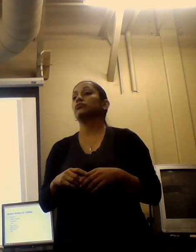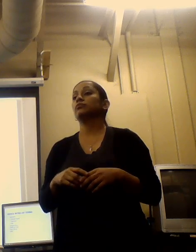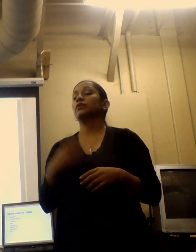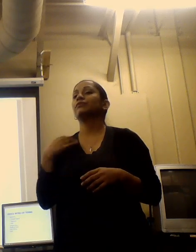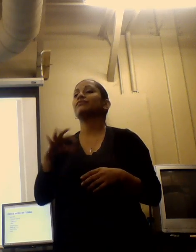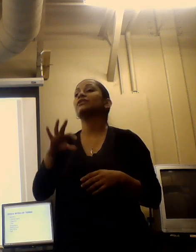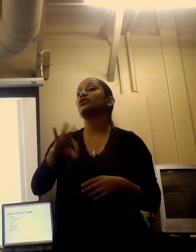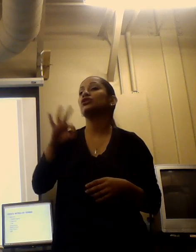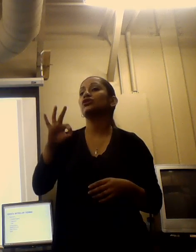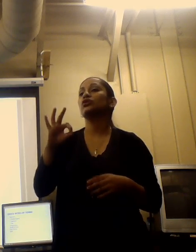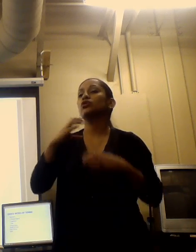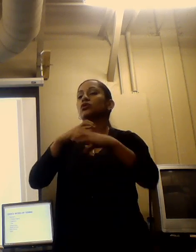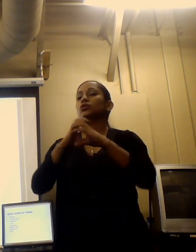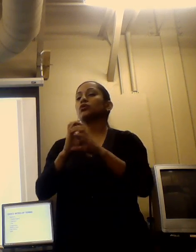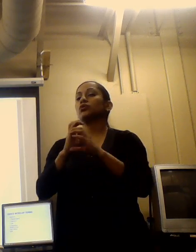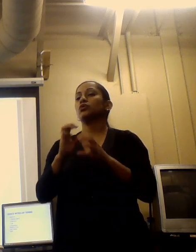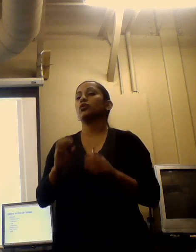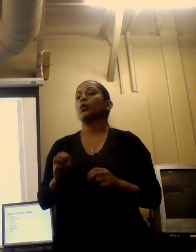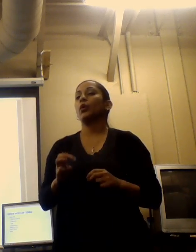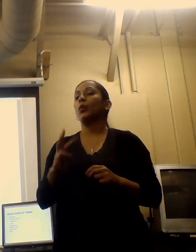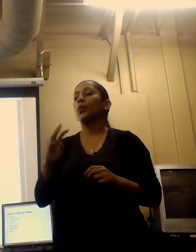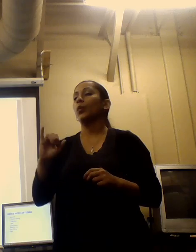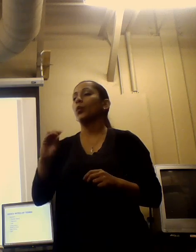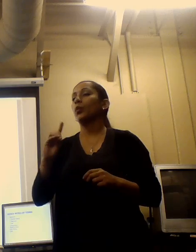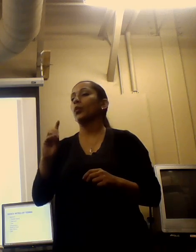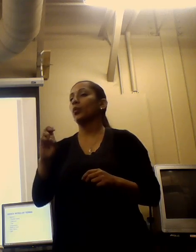that wide open aperture of f2.